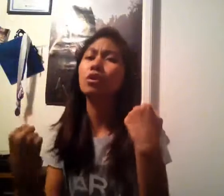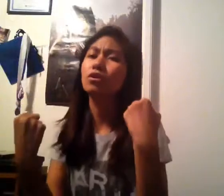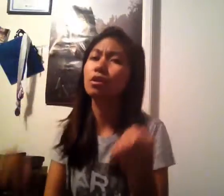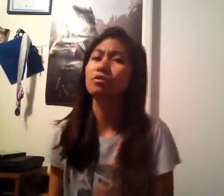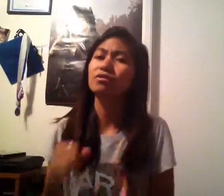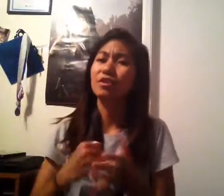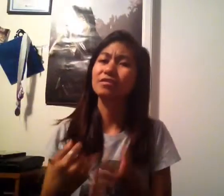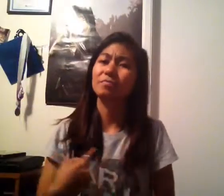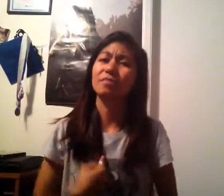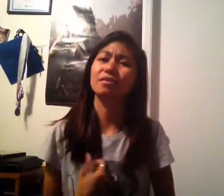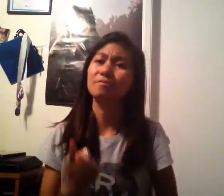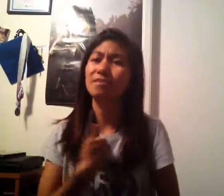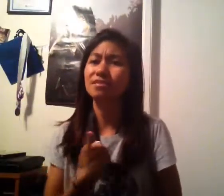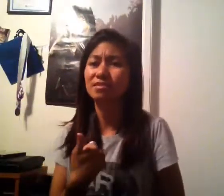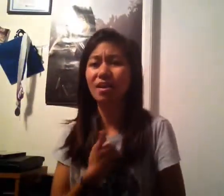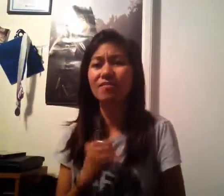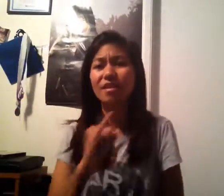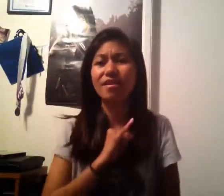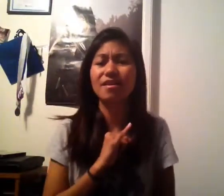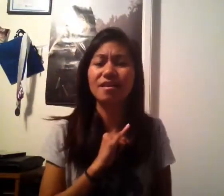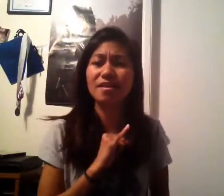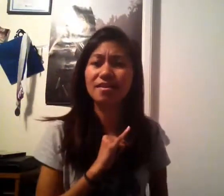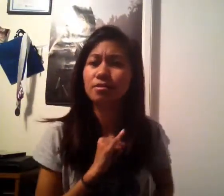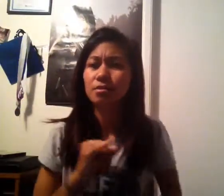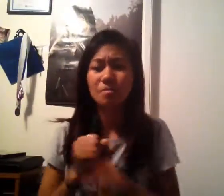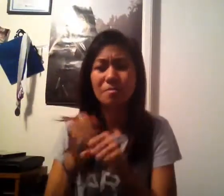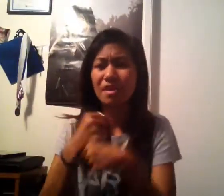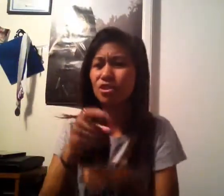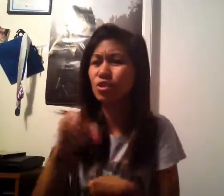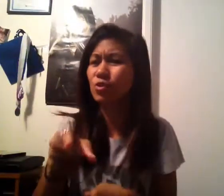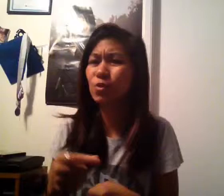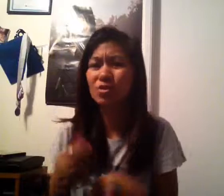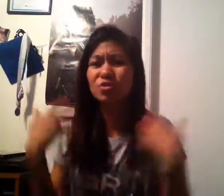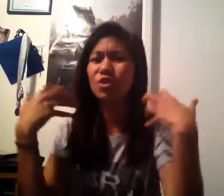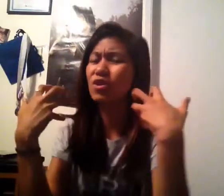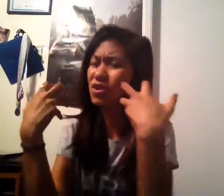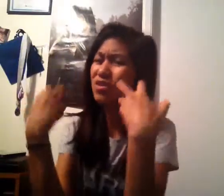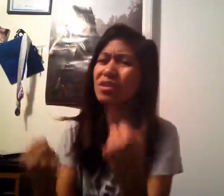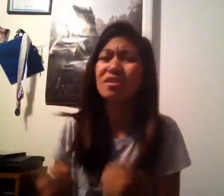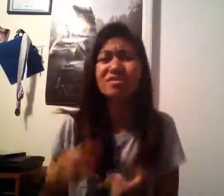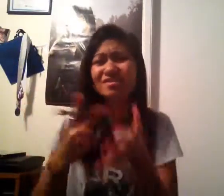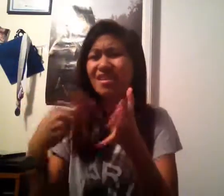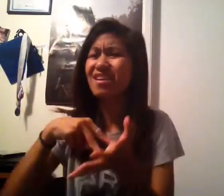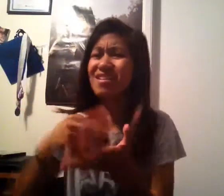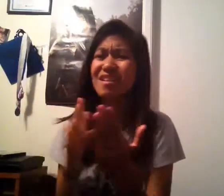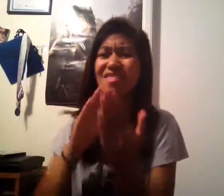Just me, myself and I. What doesn't kill you makes you stronger, stand a little taller.